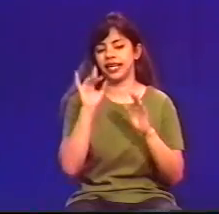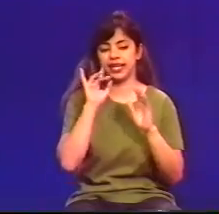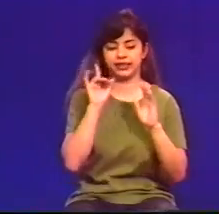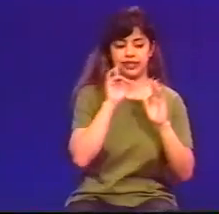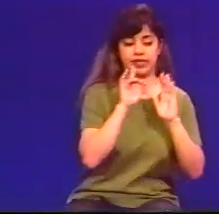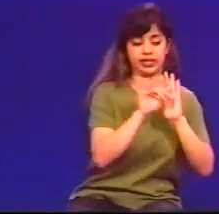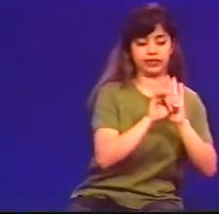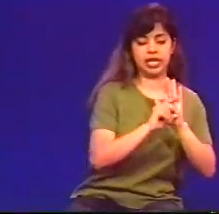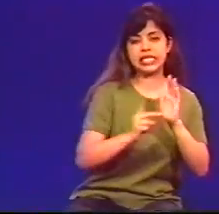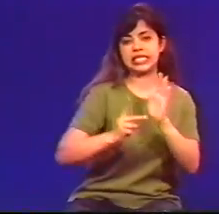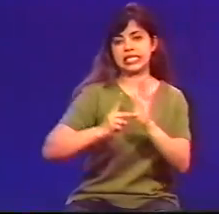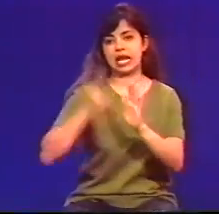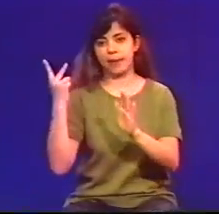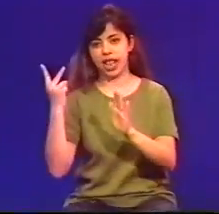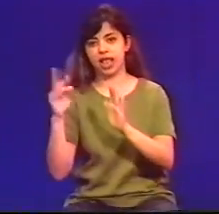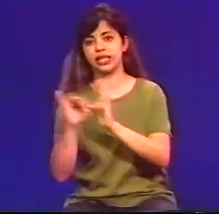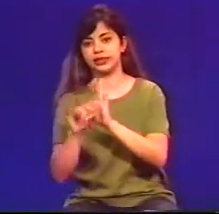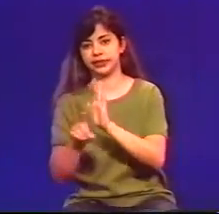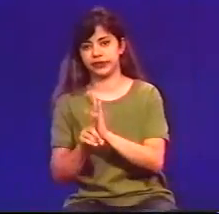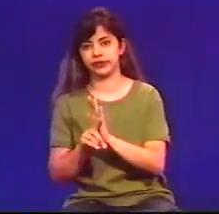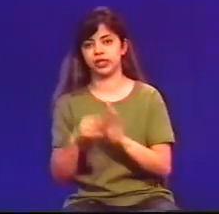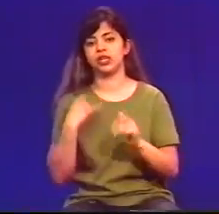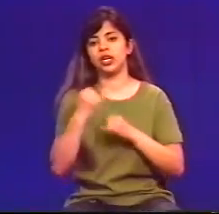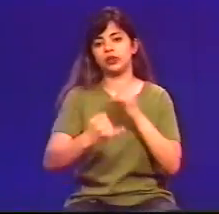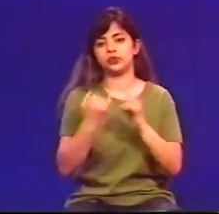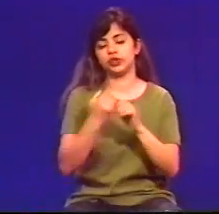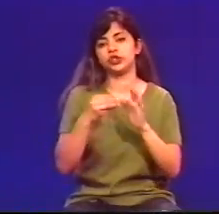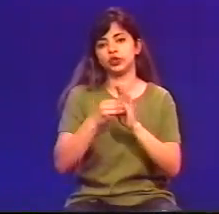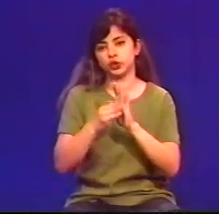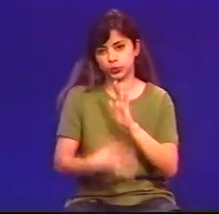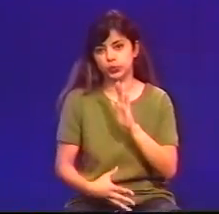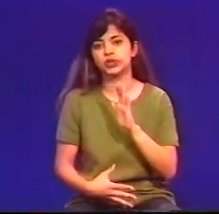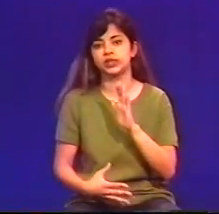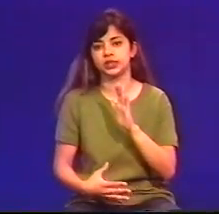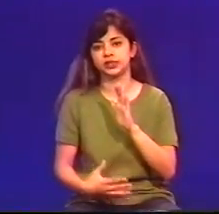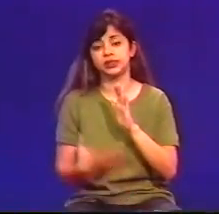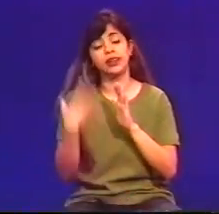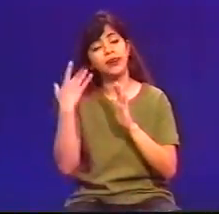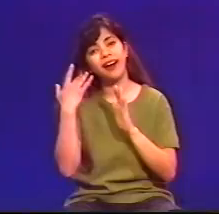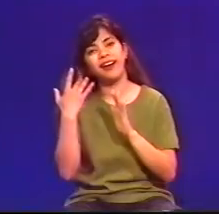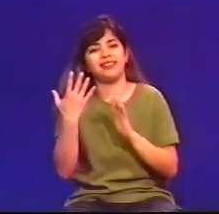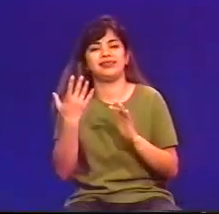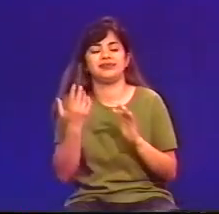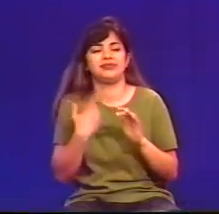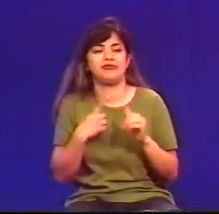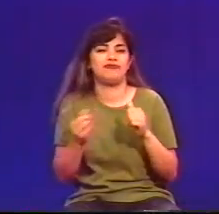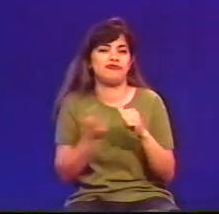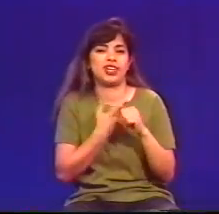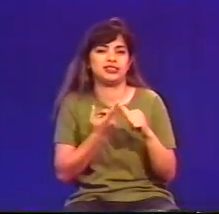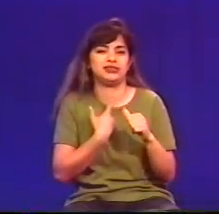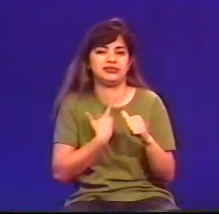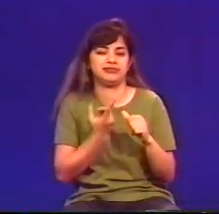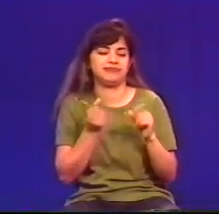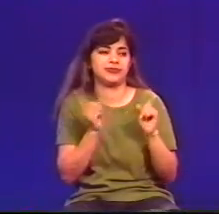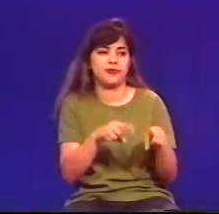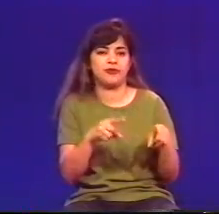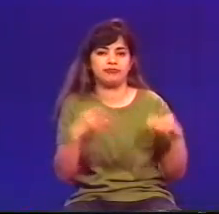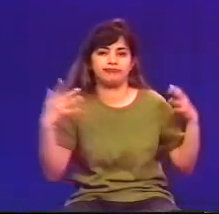identity as a member of a cultural minority group here in the U.S. Really, I consider myself a member of two cultural